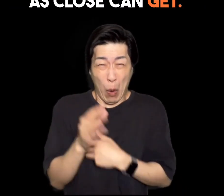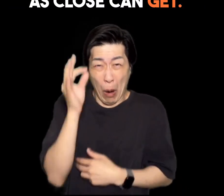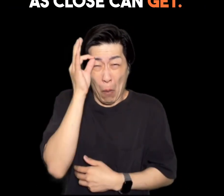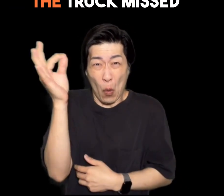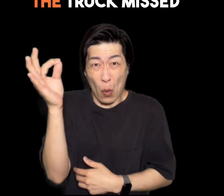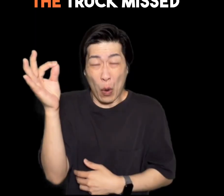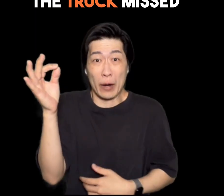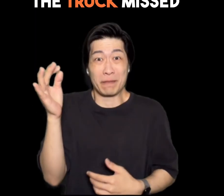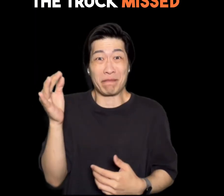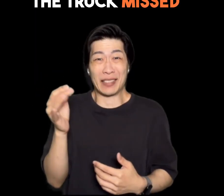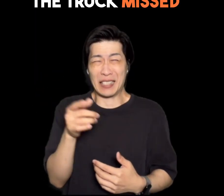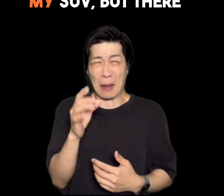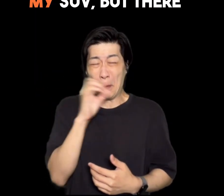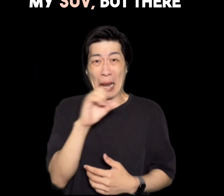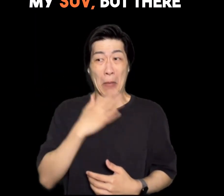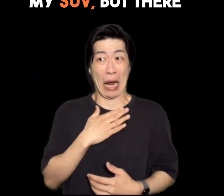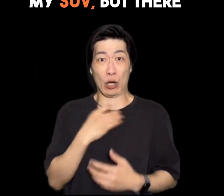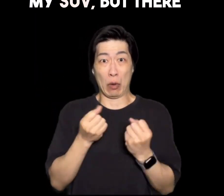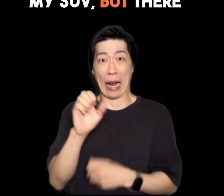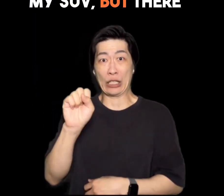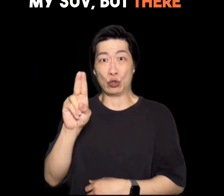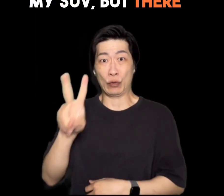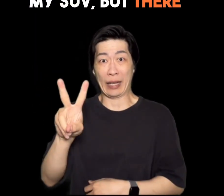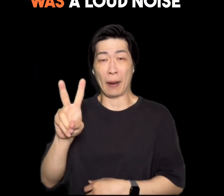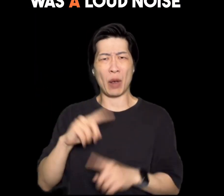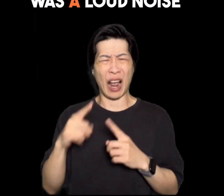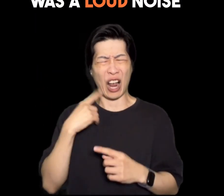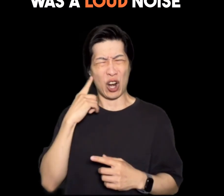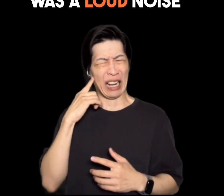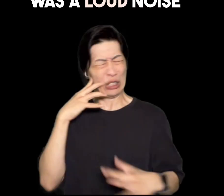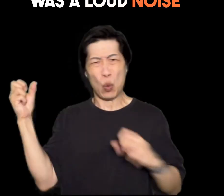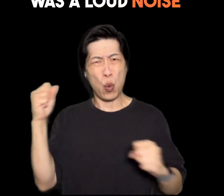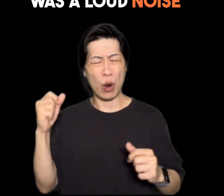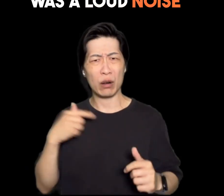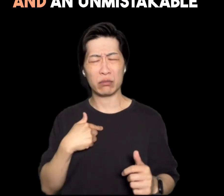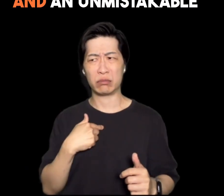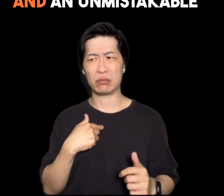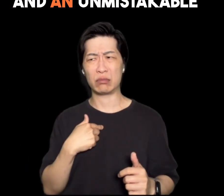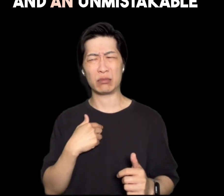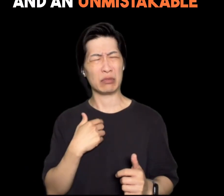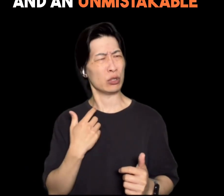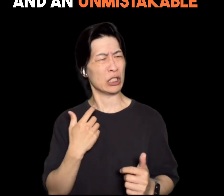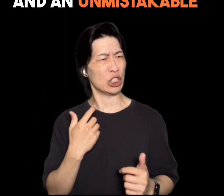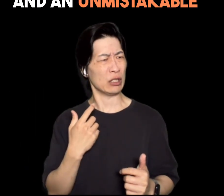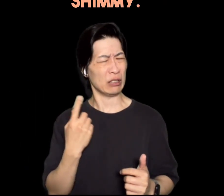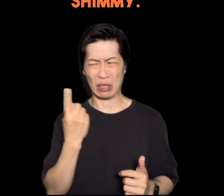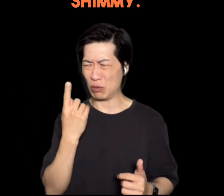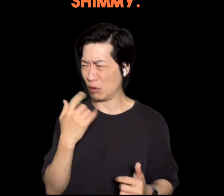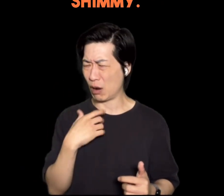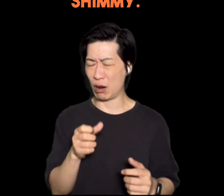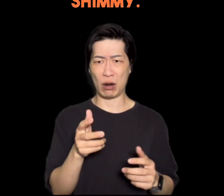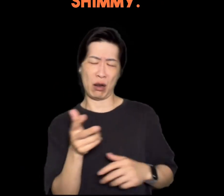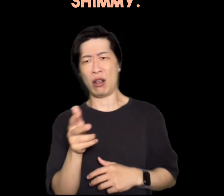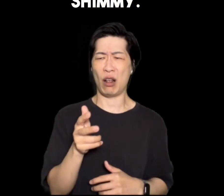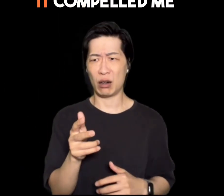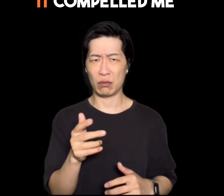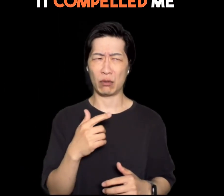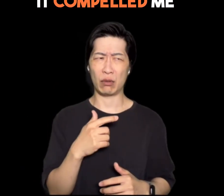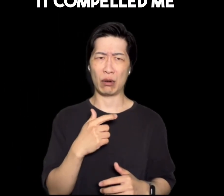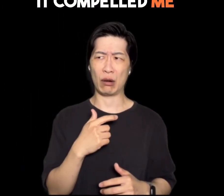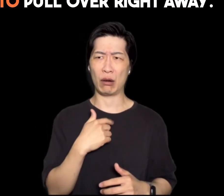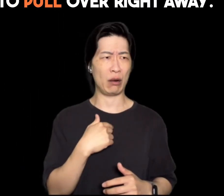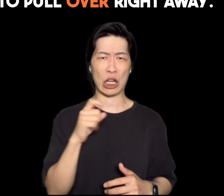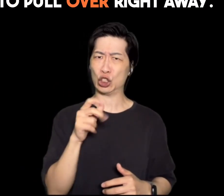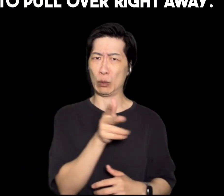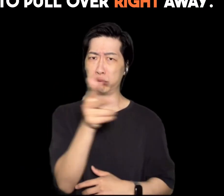can get. The truck missed my SUV, but there was a loud noise and an unmistakable shimmy that